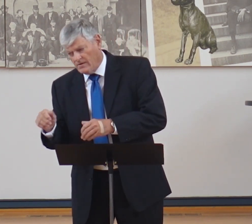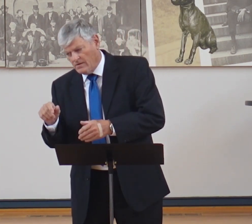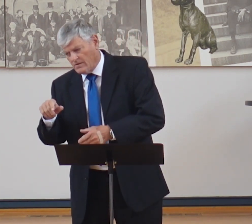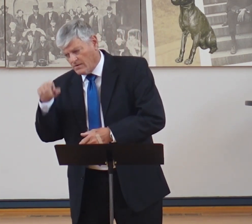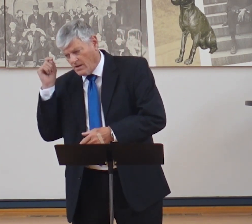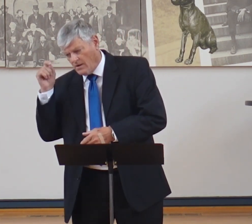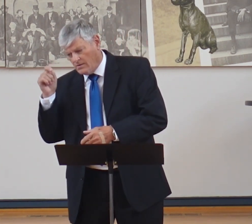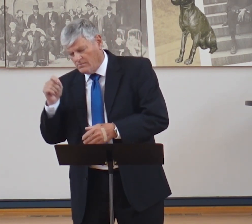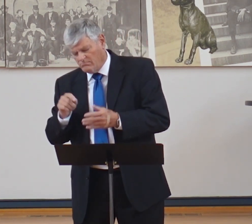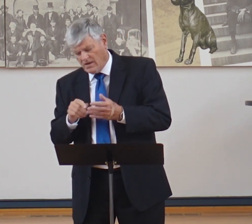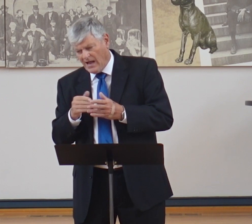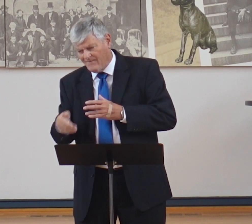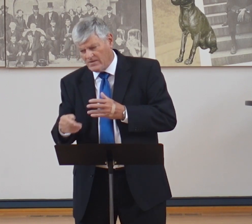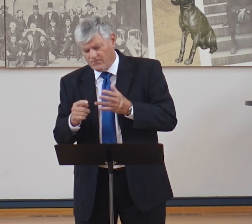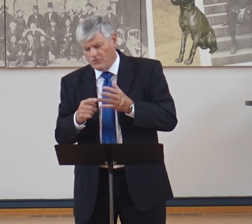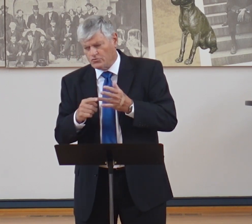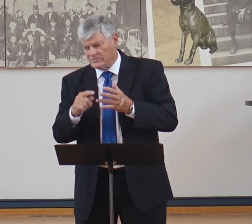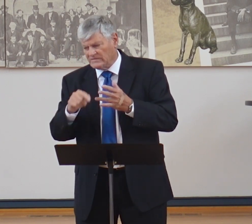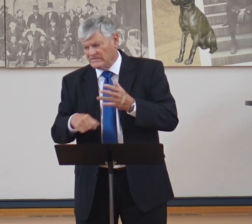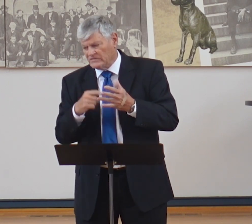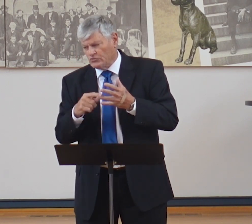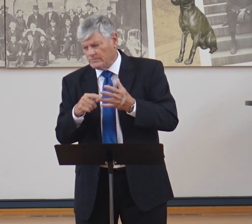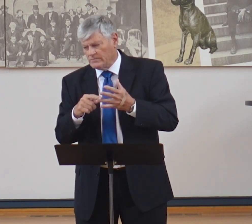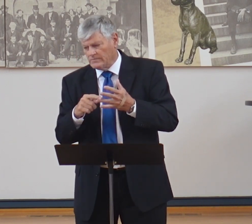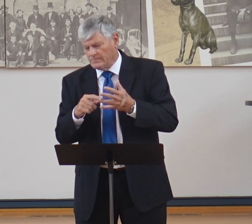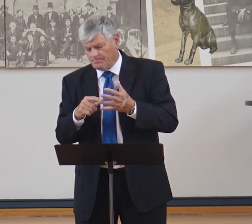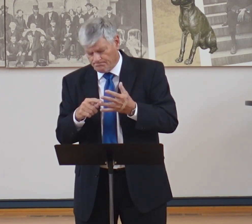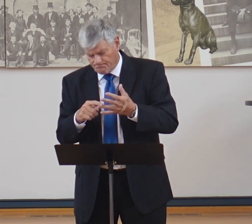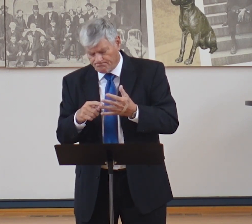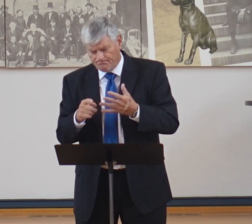to leave Gallaudet after her freshman year.